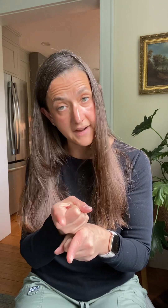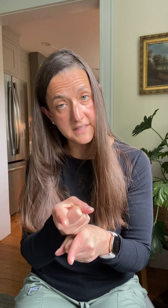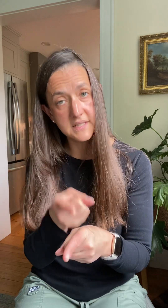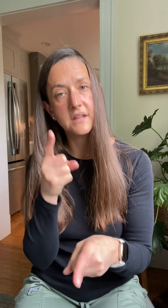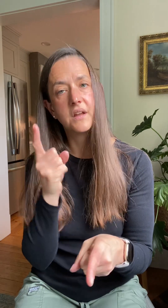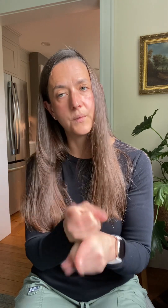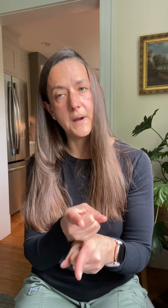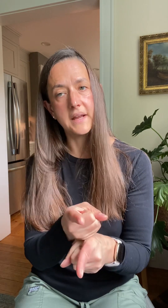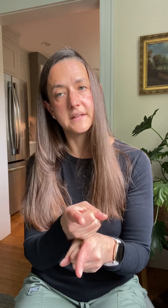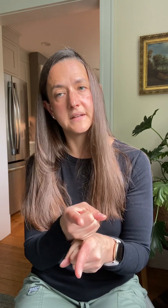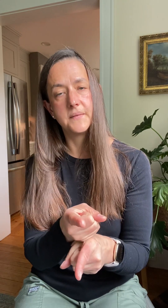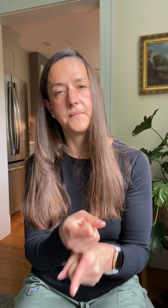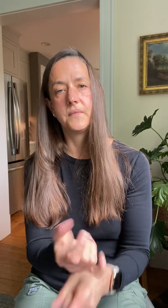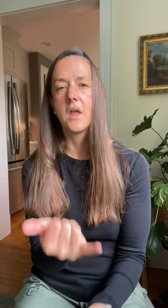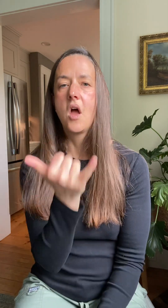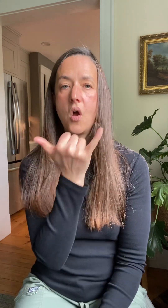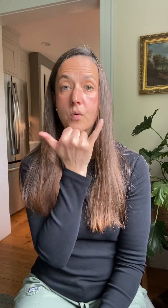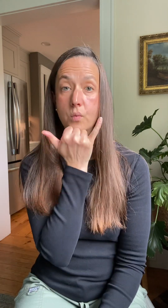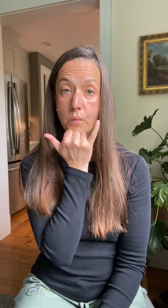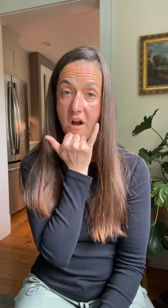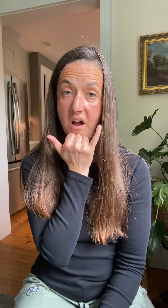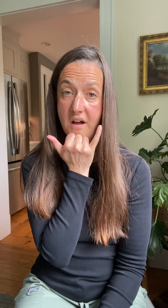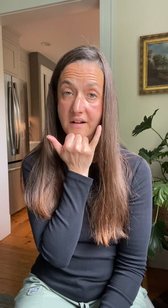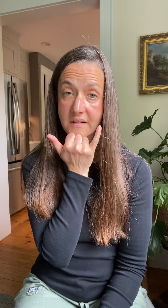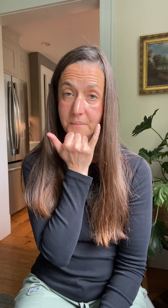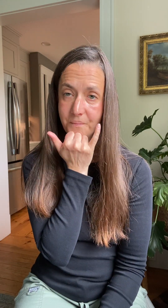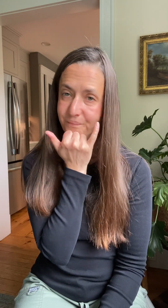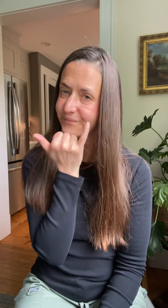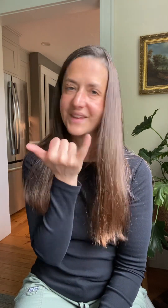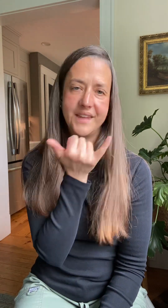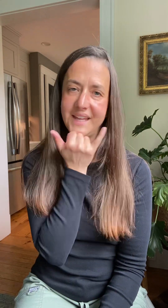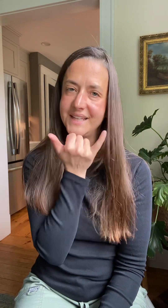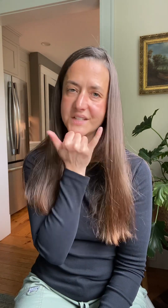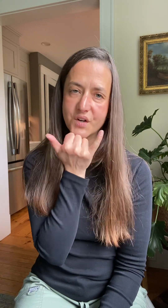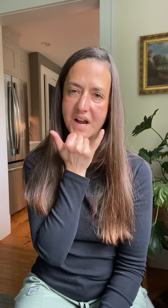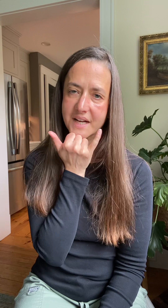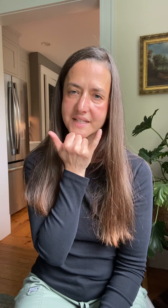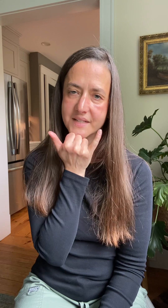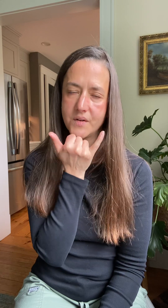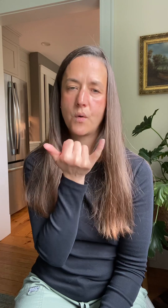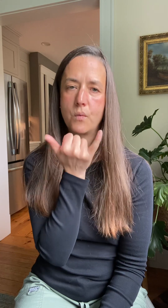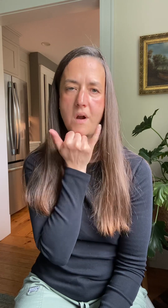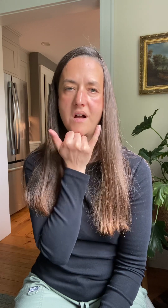correct, right, wrong, incorrect, wrong.